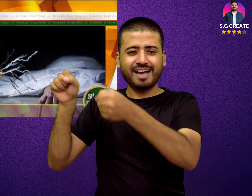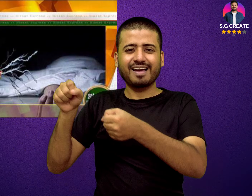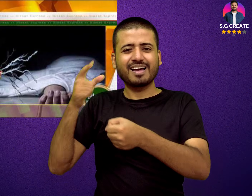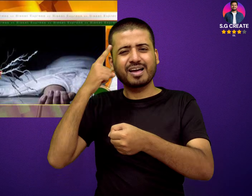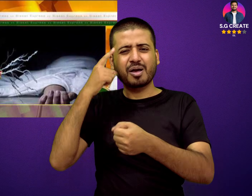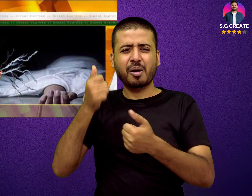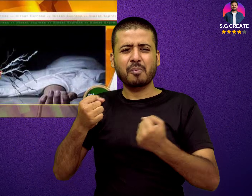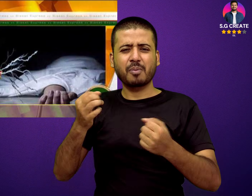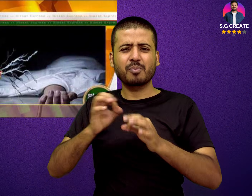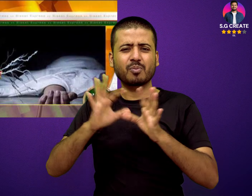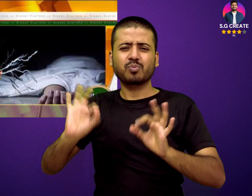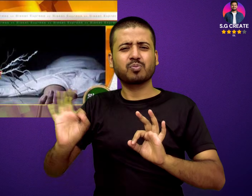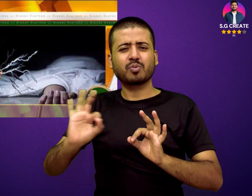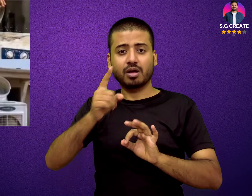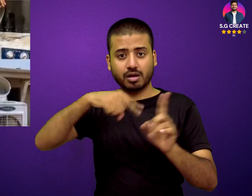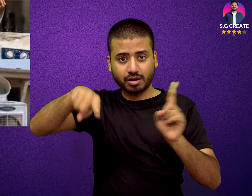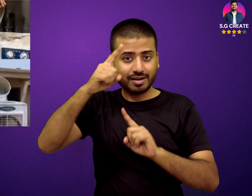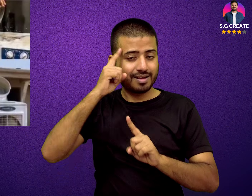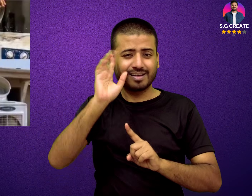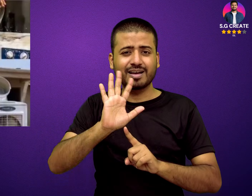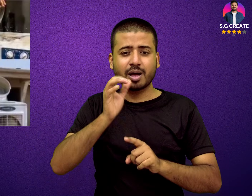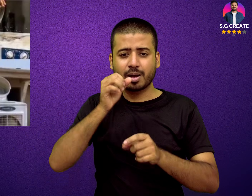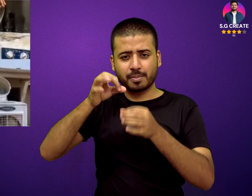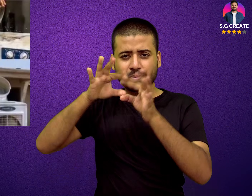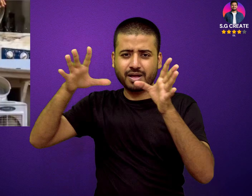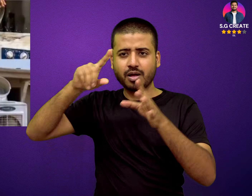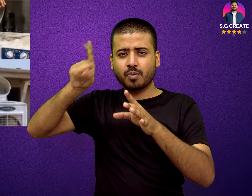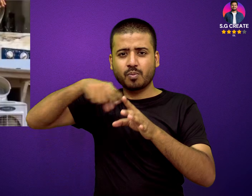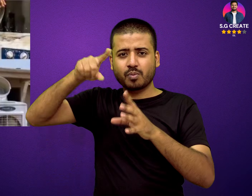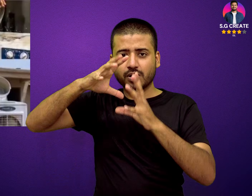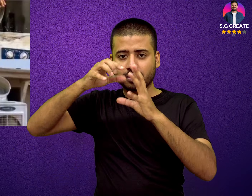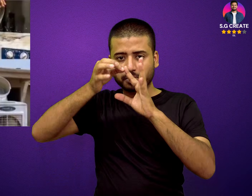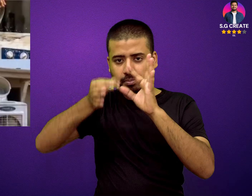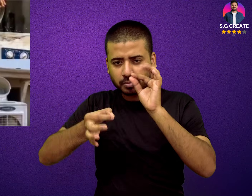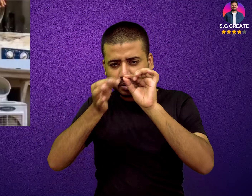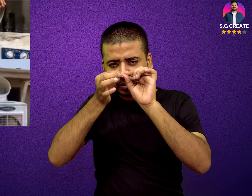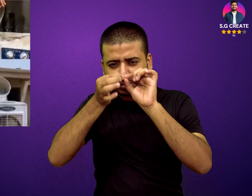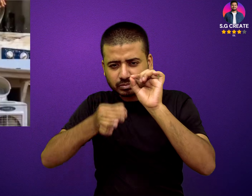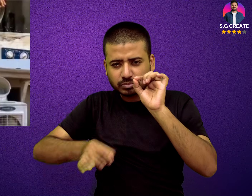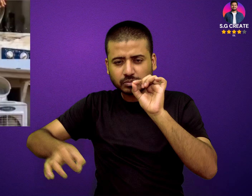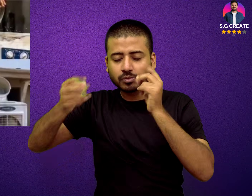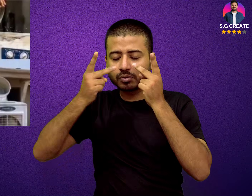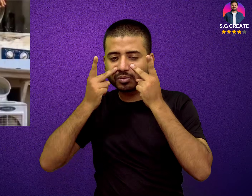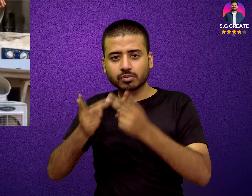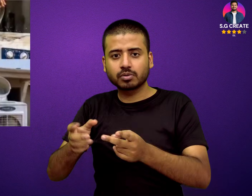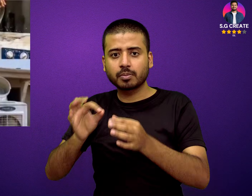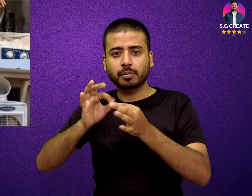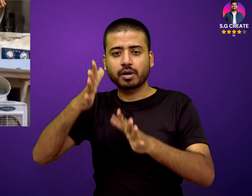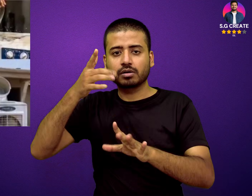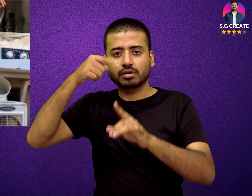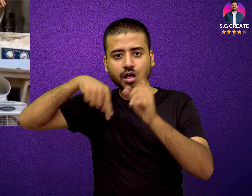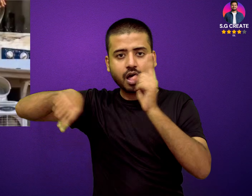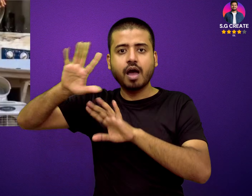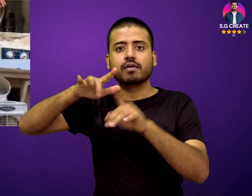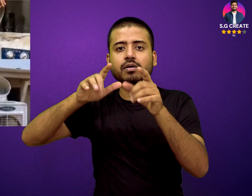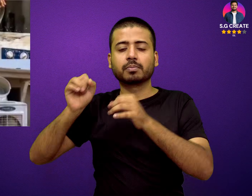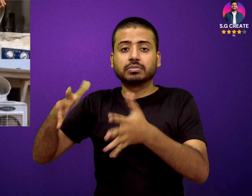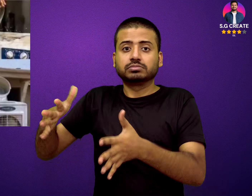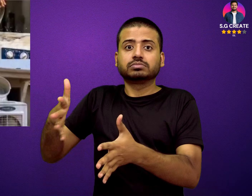RCCB/LCB. Ensure your home electrical panel has a residual current circuit breaker, RCCB, or earth leakage circuit breaker,